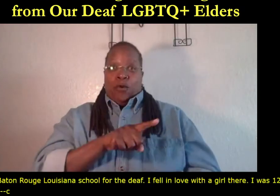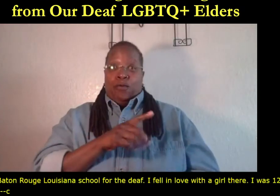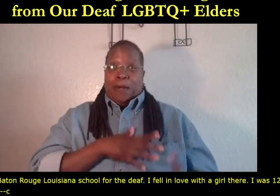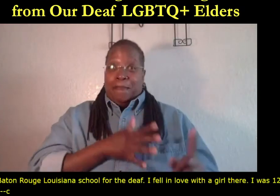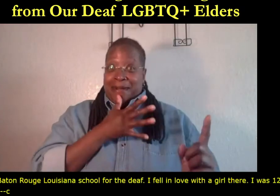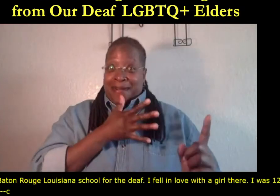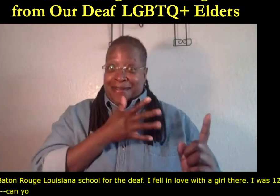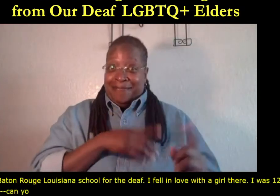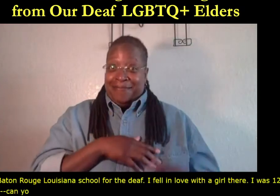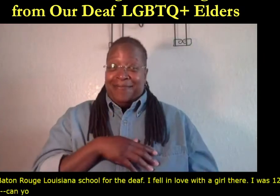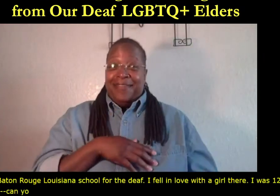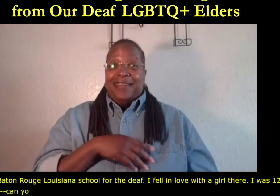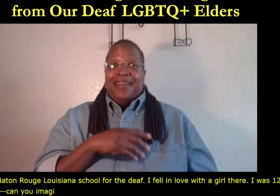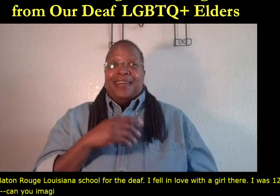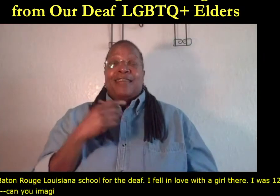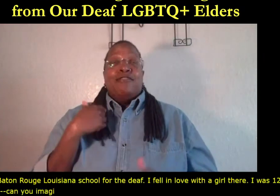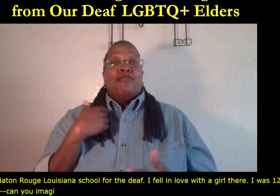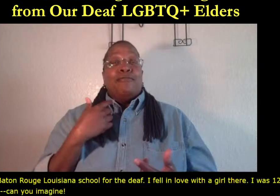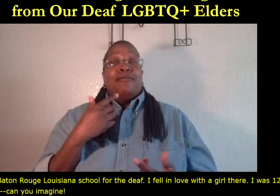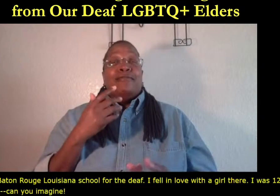and the staff reported it to my mother